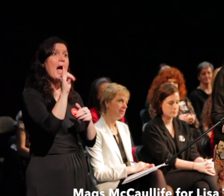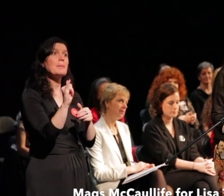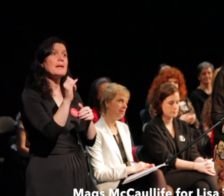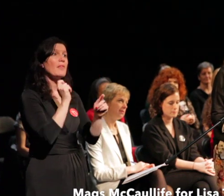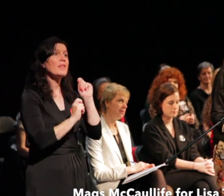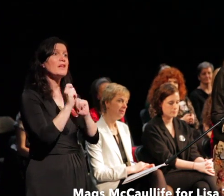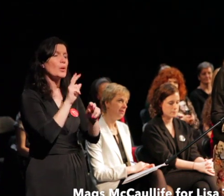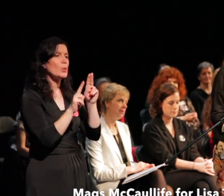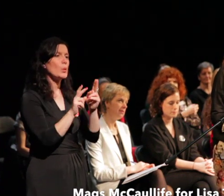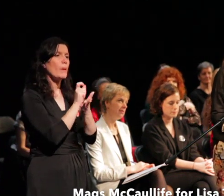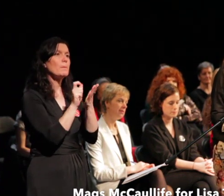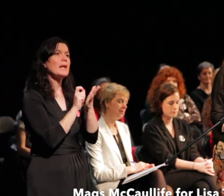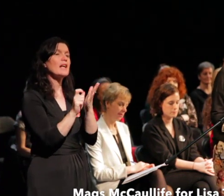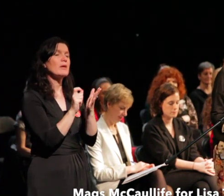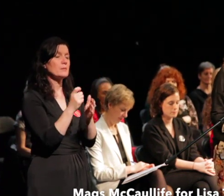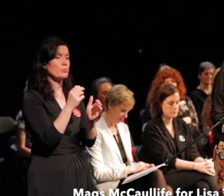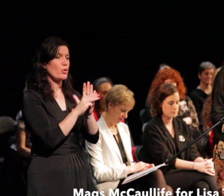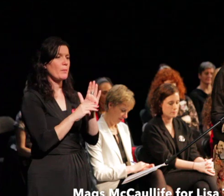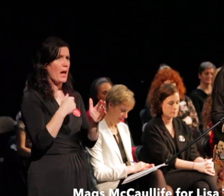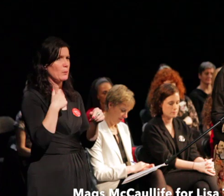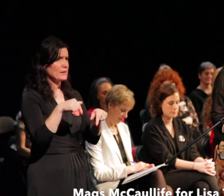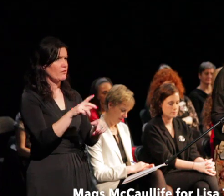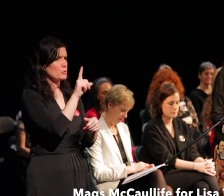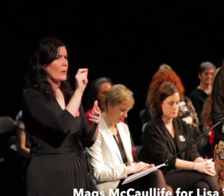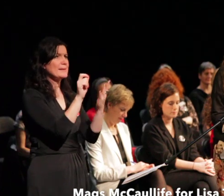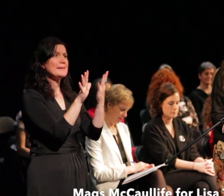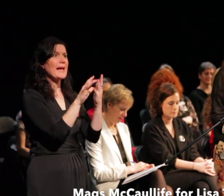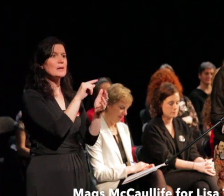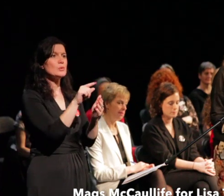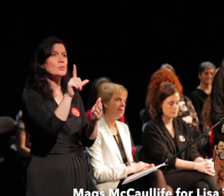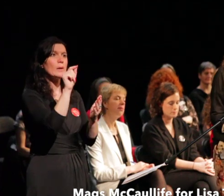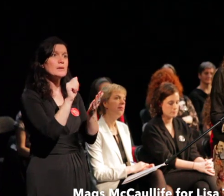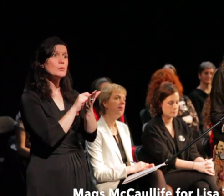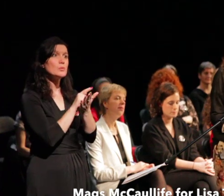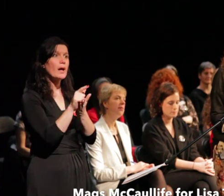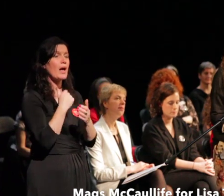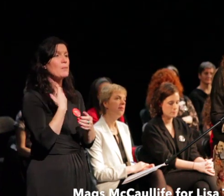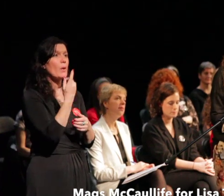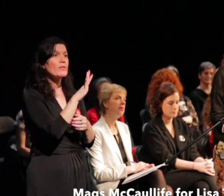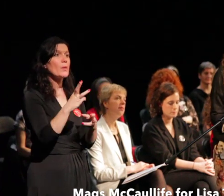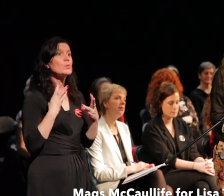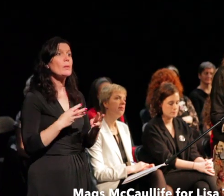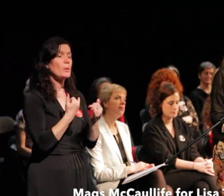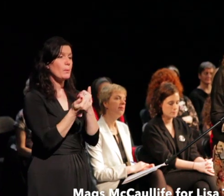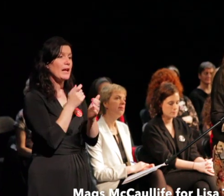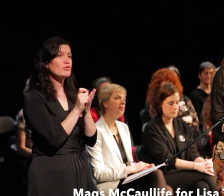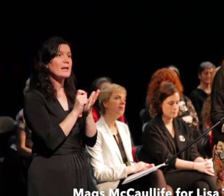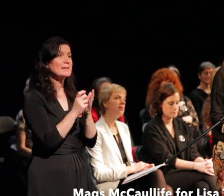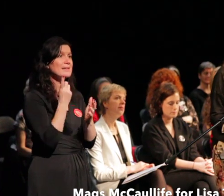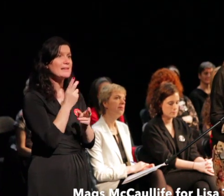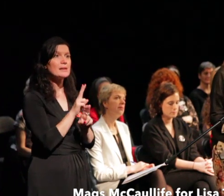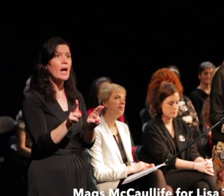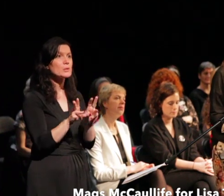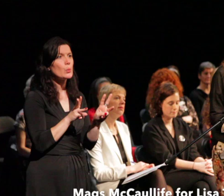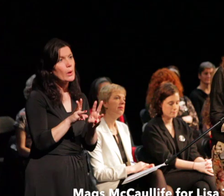Playwrights Programme. I was under commission here from 2010 to 2012. I'm one of those women playwrights for whom it just didn't